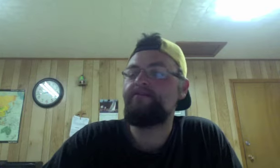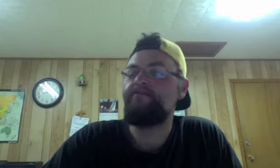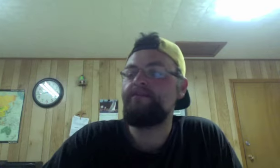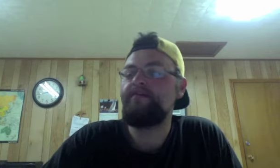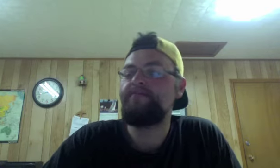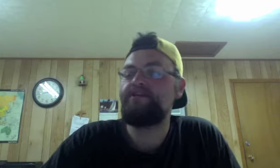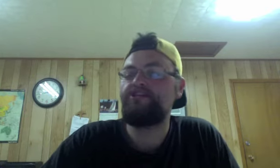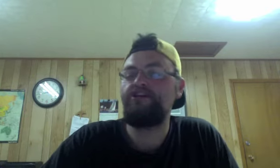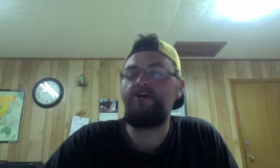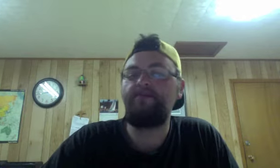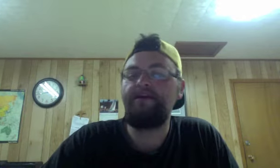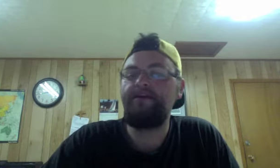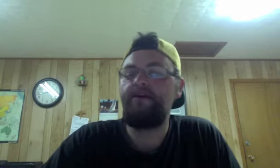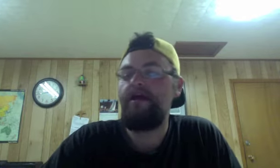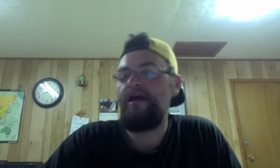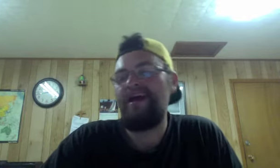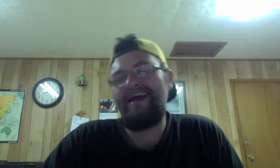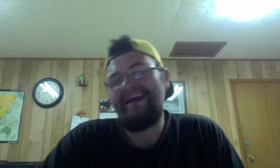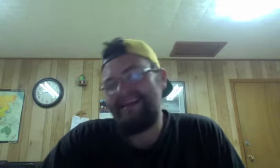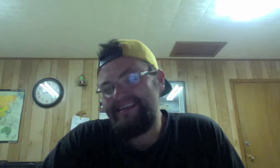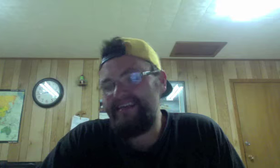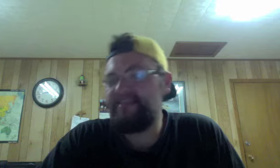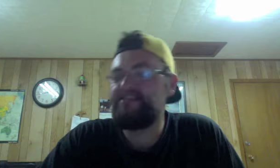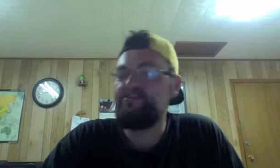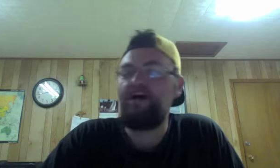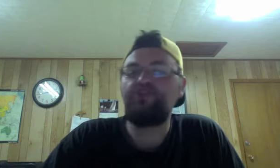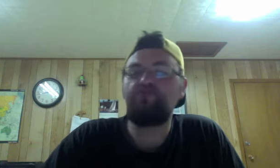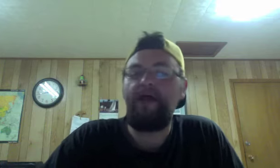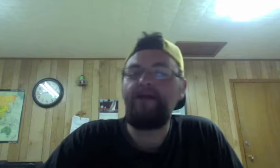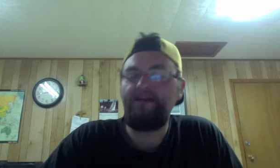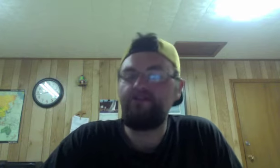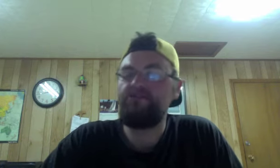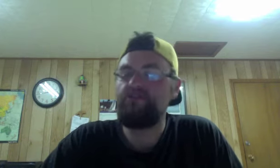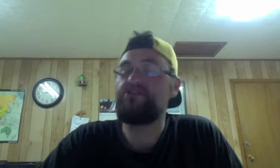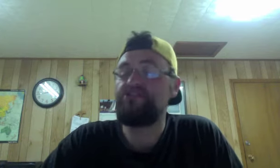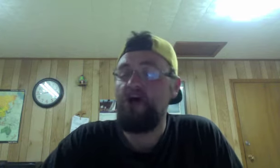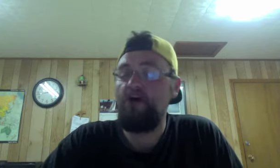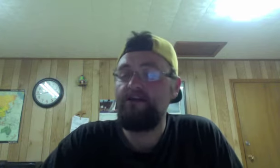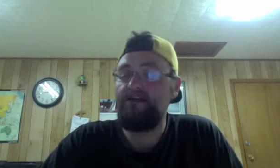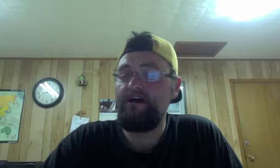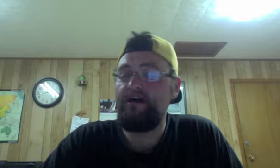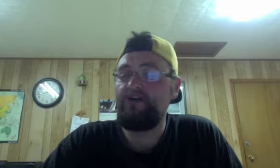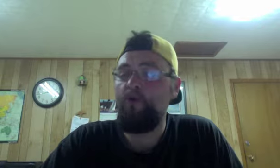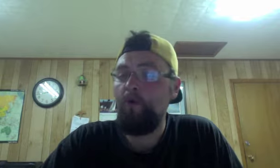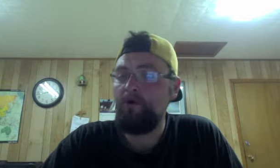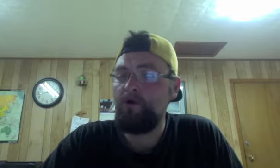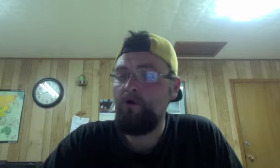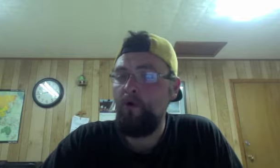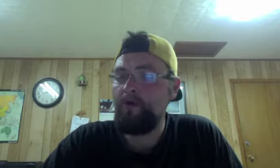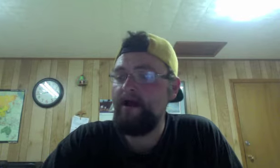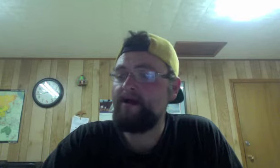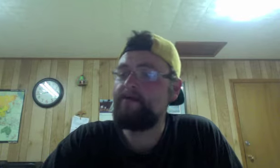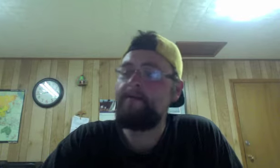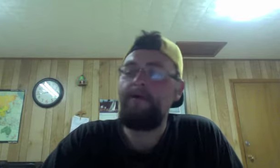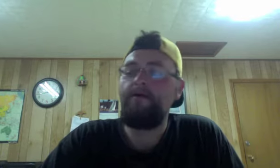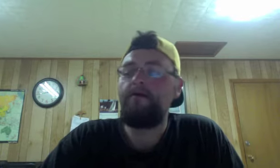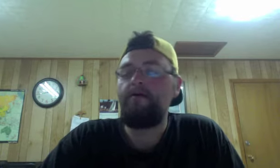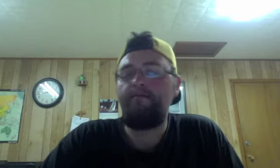for them this year. mean you still got Durant yes who's still a solid uh quarterback but